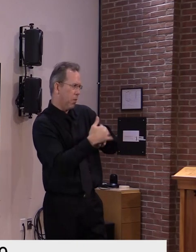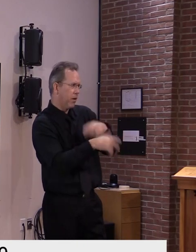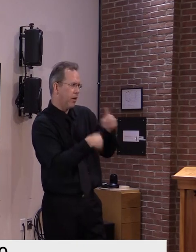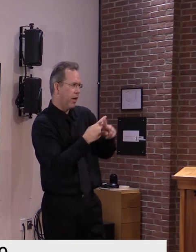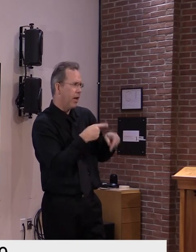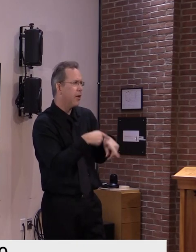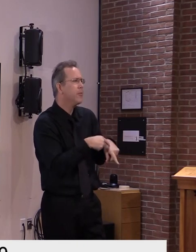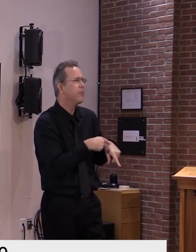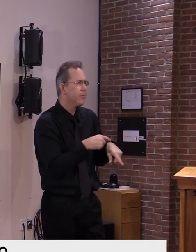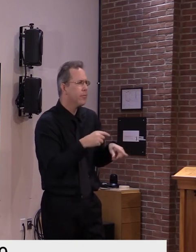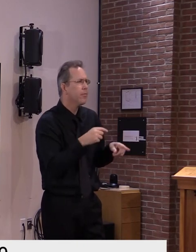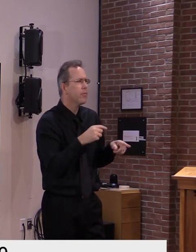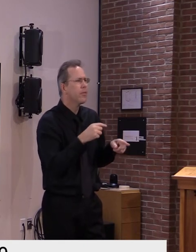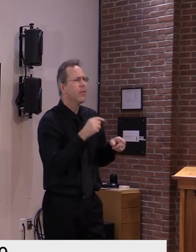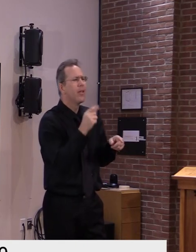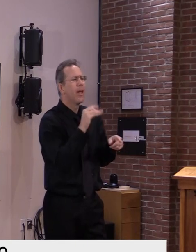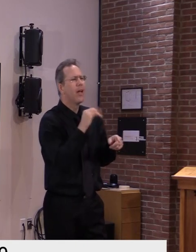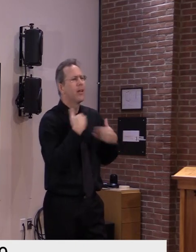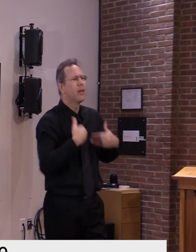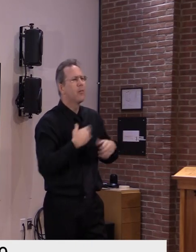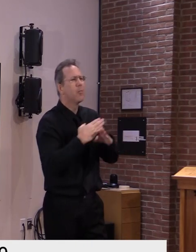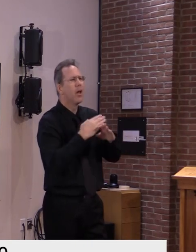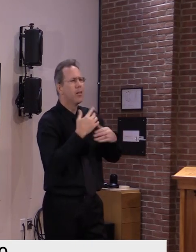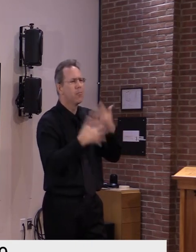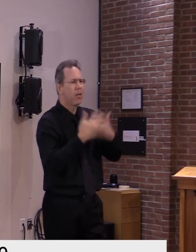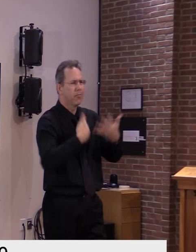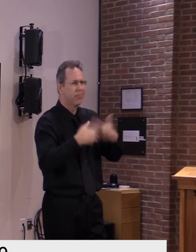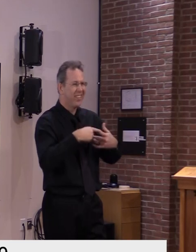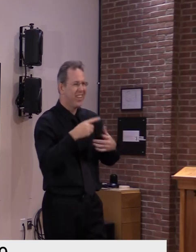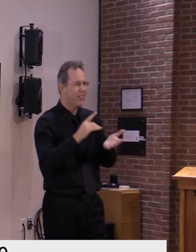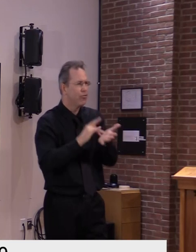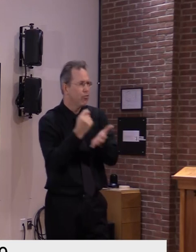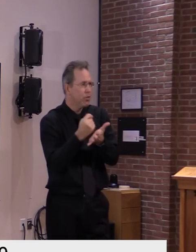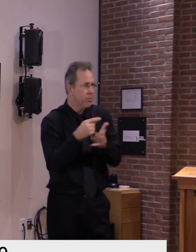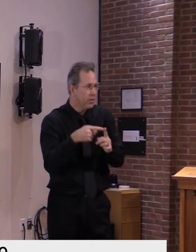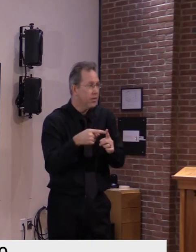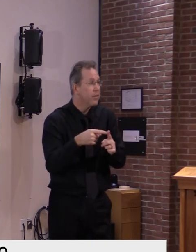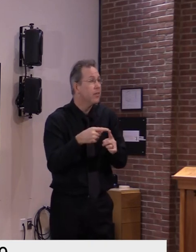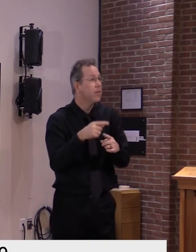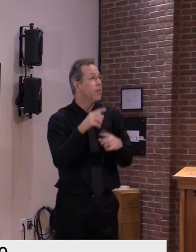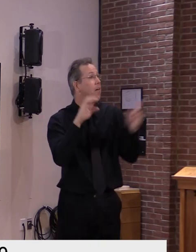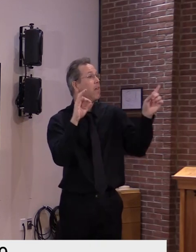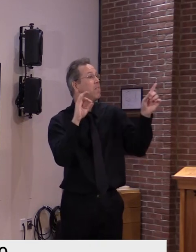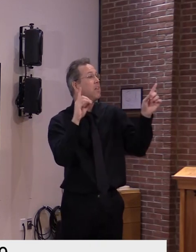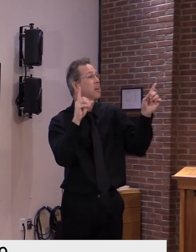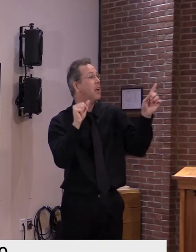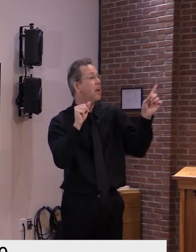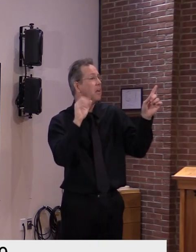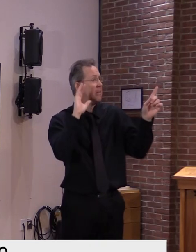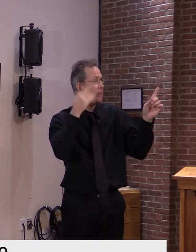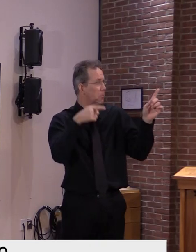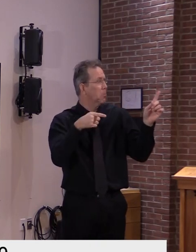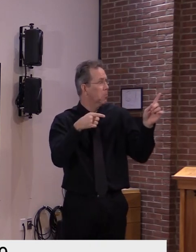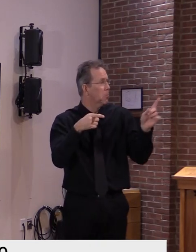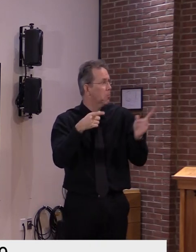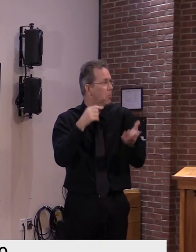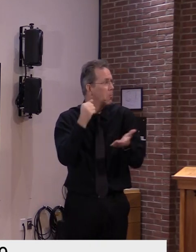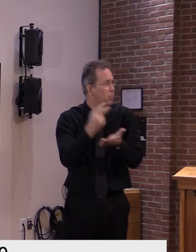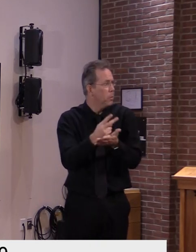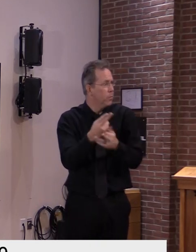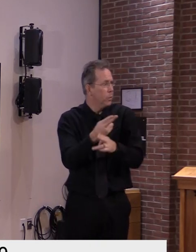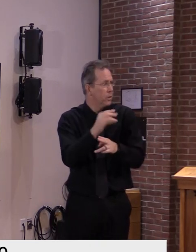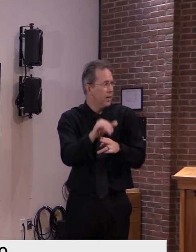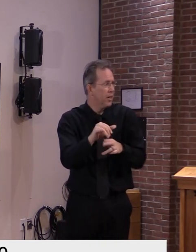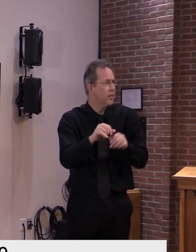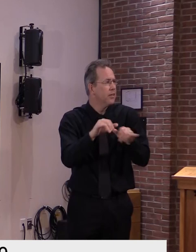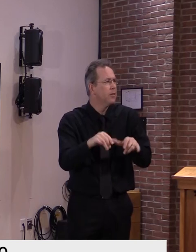received emergency use authorization from the FDA and was being shipped to states by the federal government, received